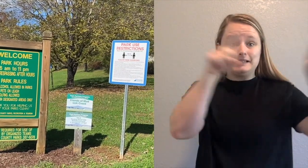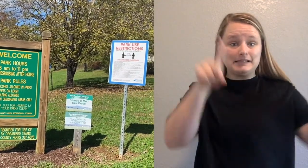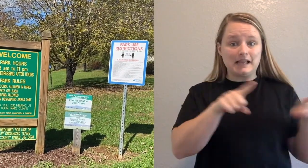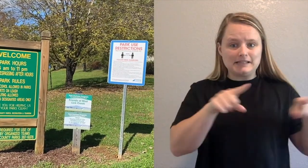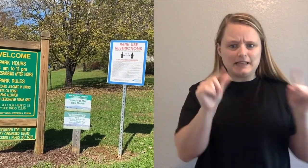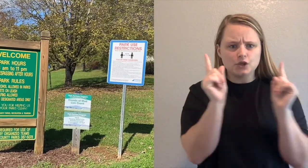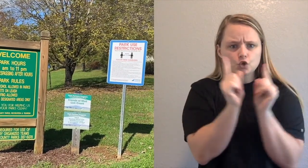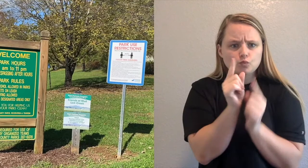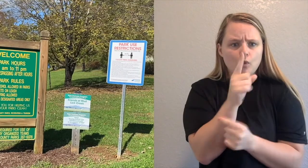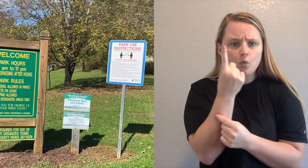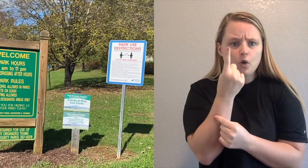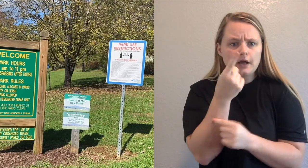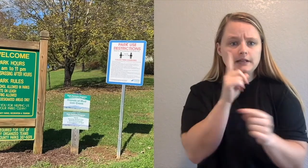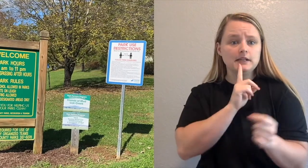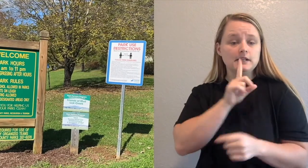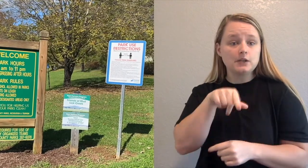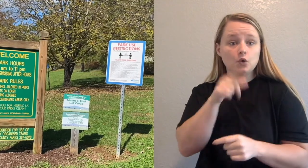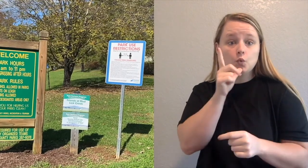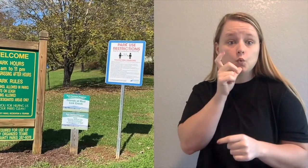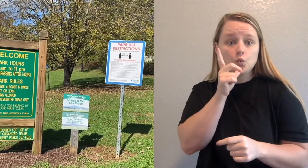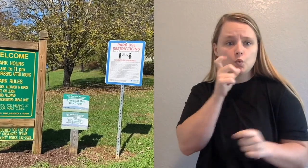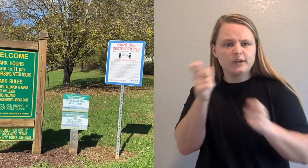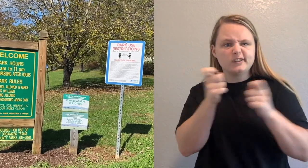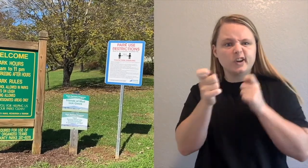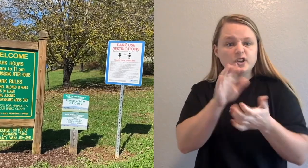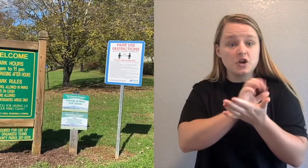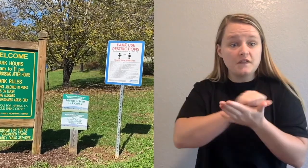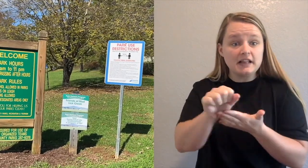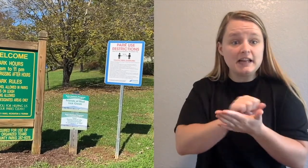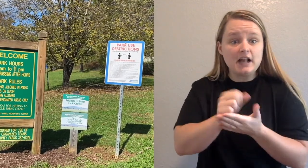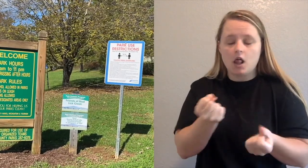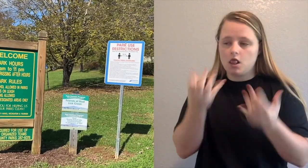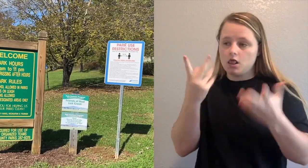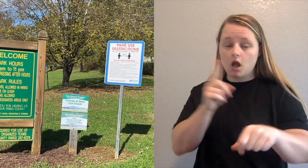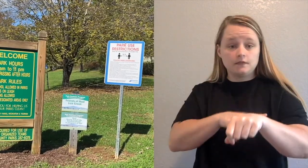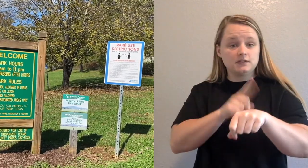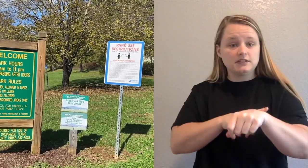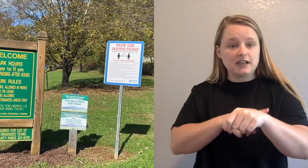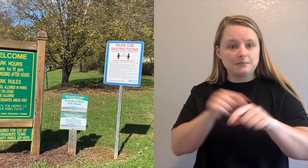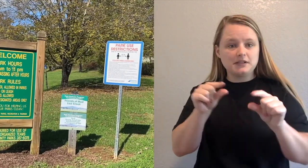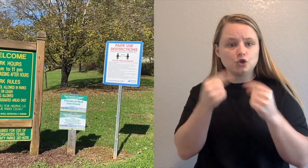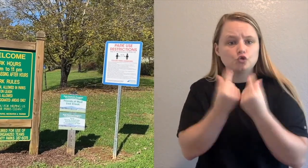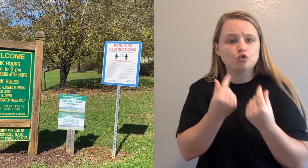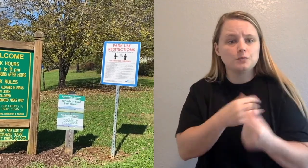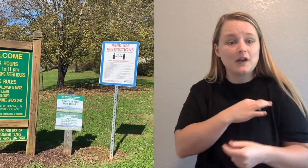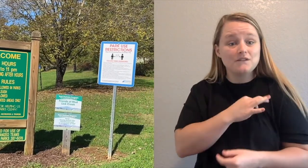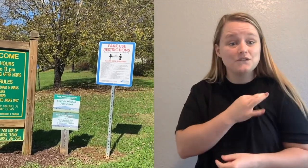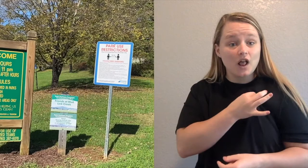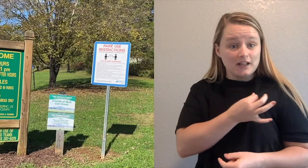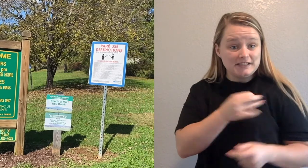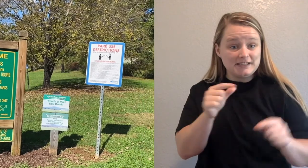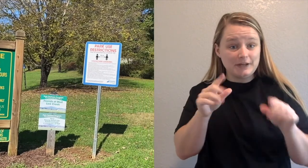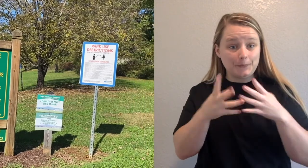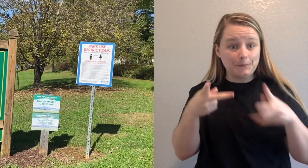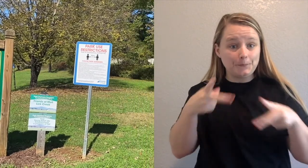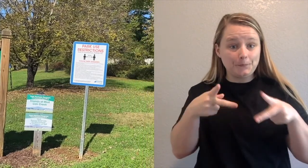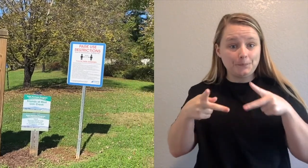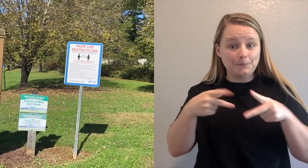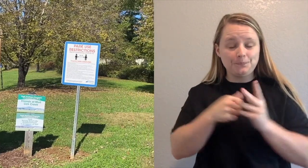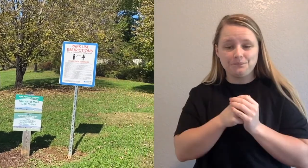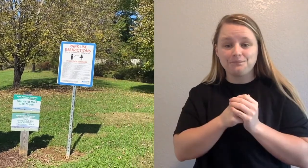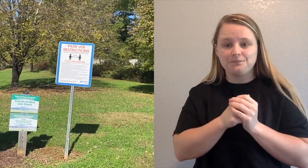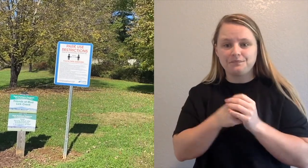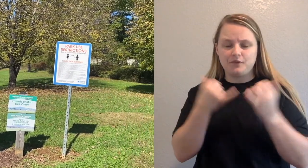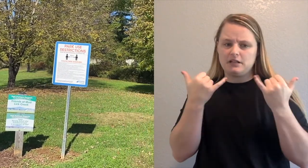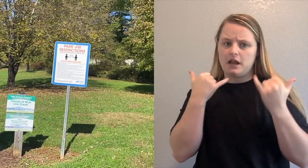Signs like this small one tell you who's in charge of cleaning the park. Lots of times it's groups of volunteers. And